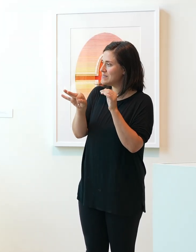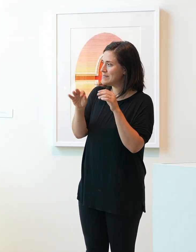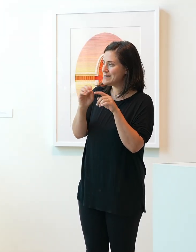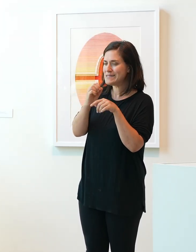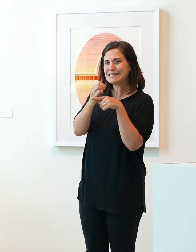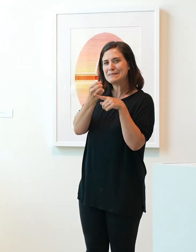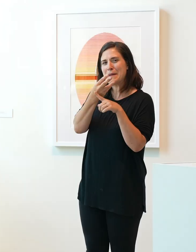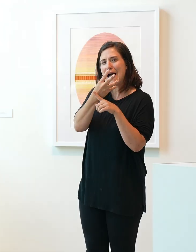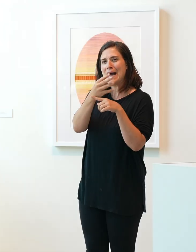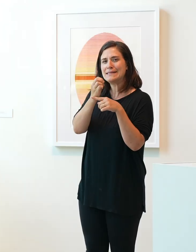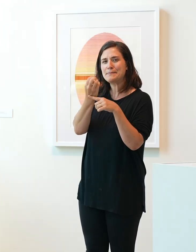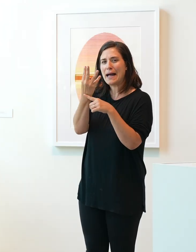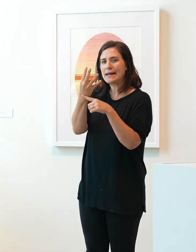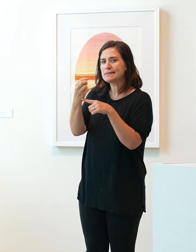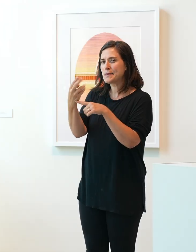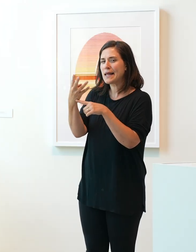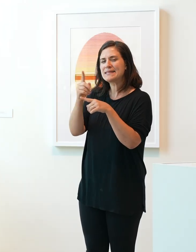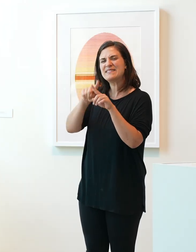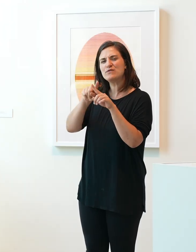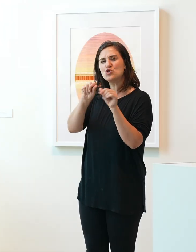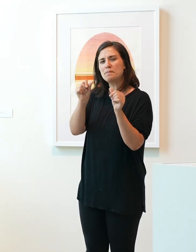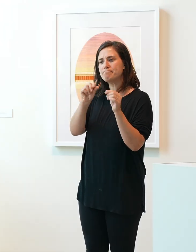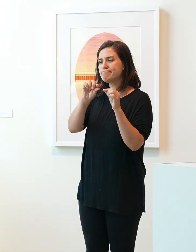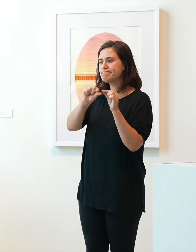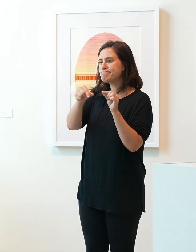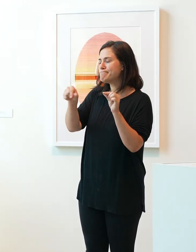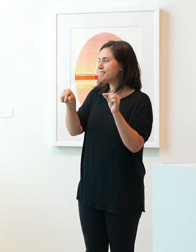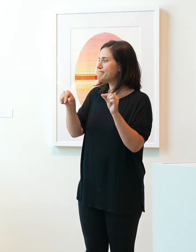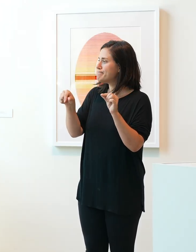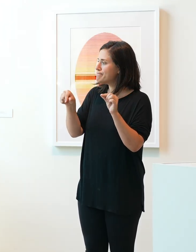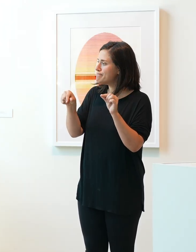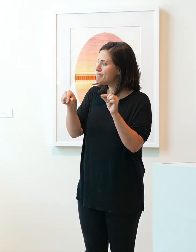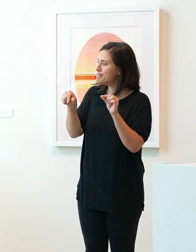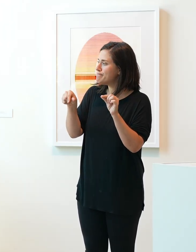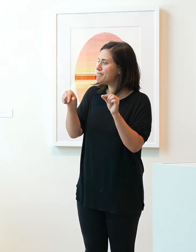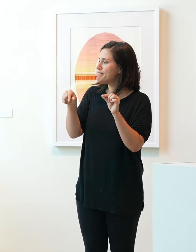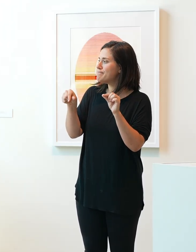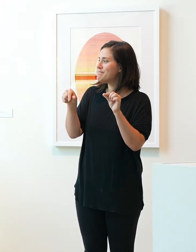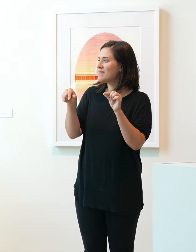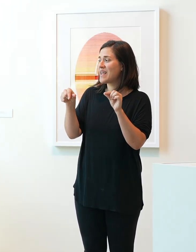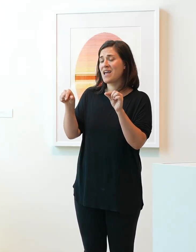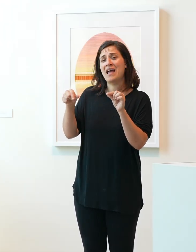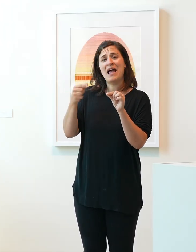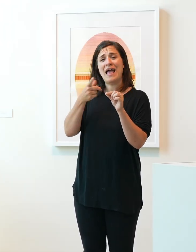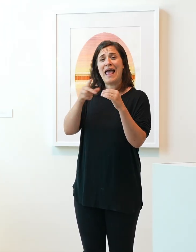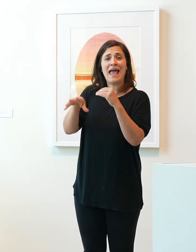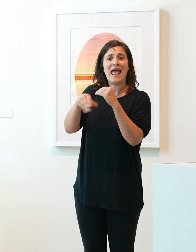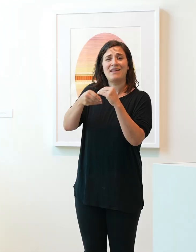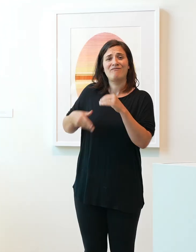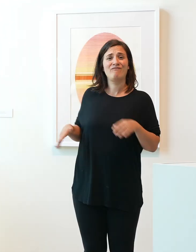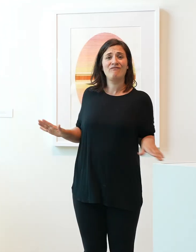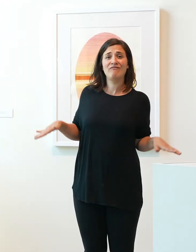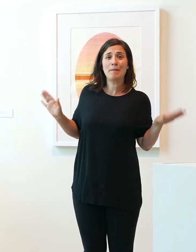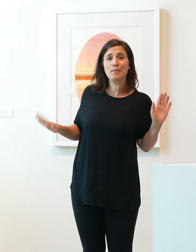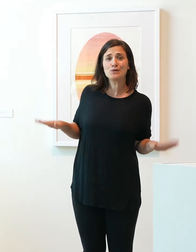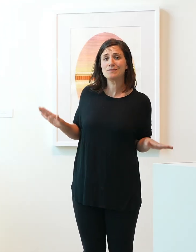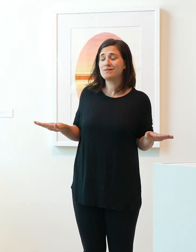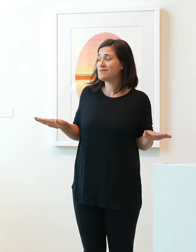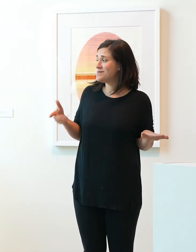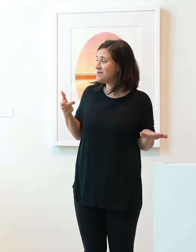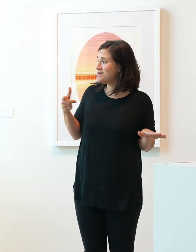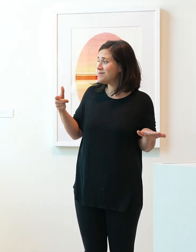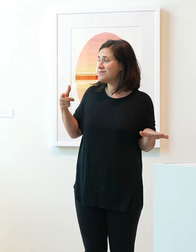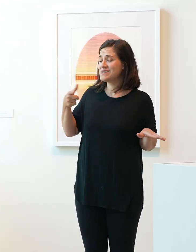different shape in the middle in those. And that's that same wood, and put flippers and made, you know,